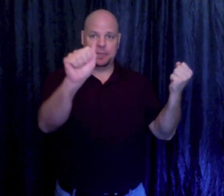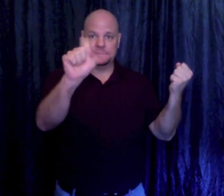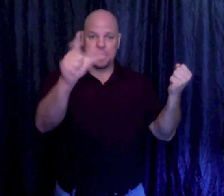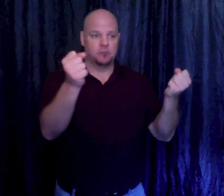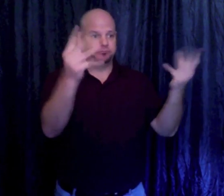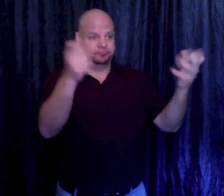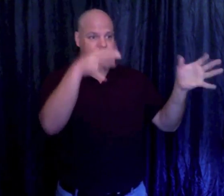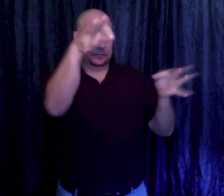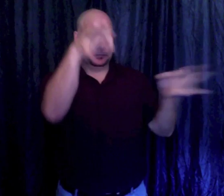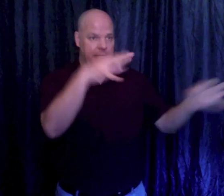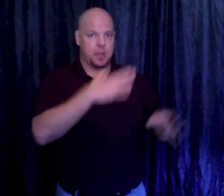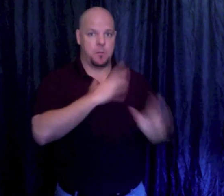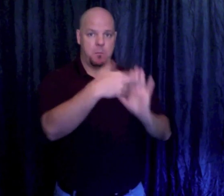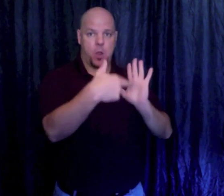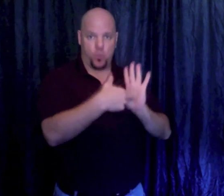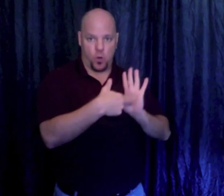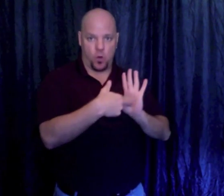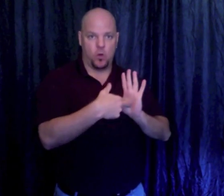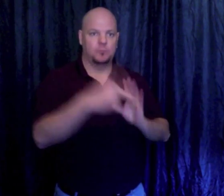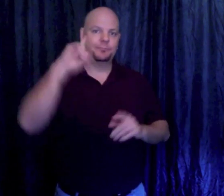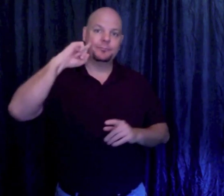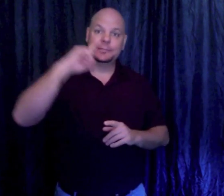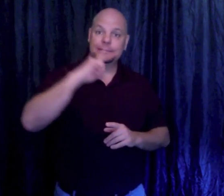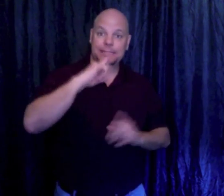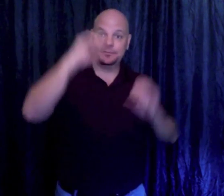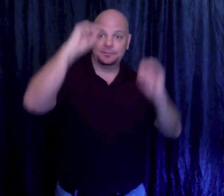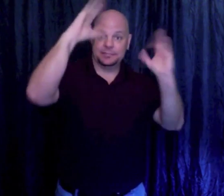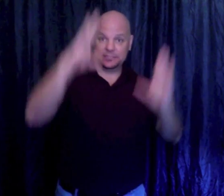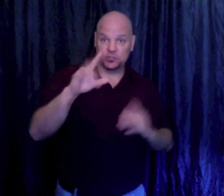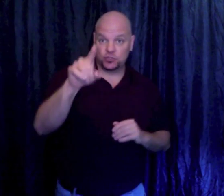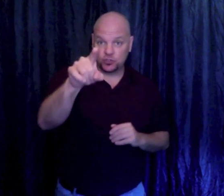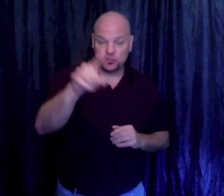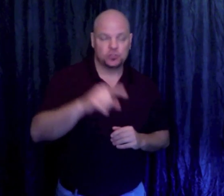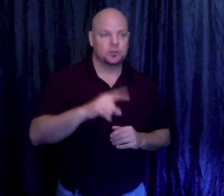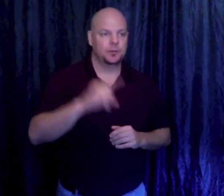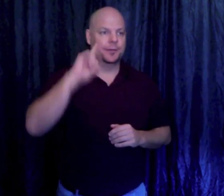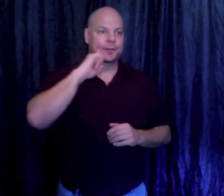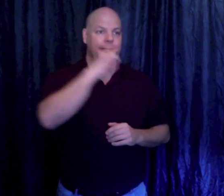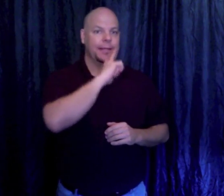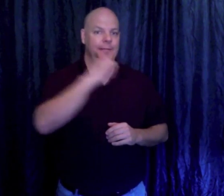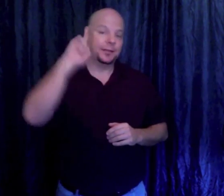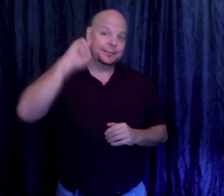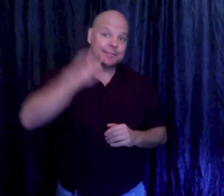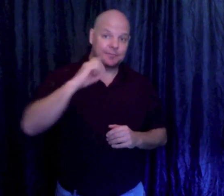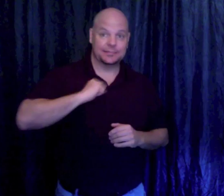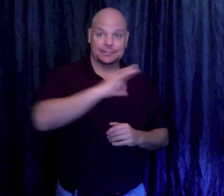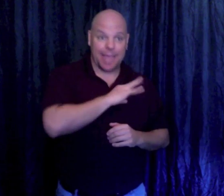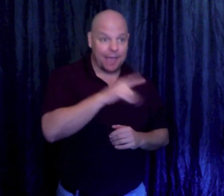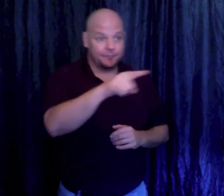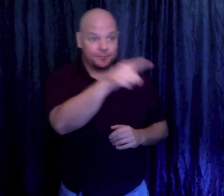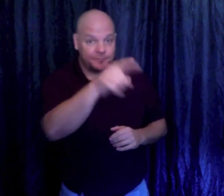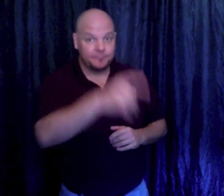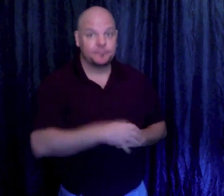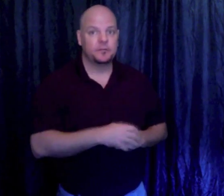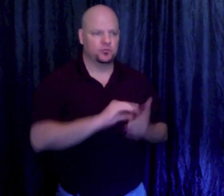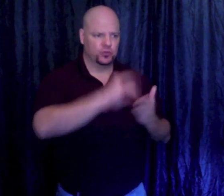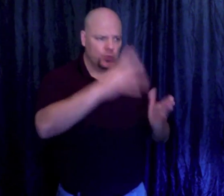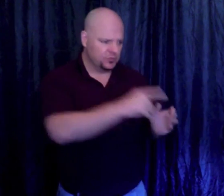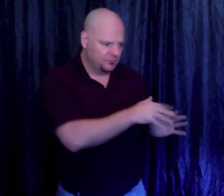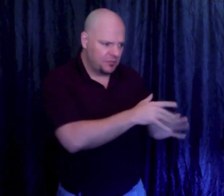role to deaf teachers, to deaf staff, to deaf students? And again, deaf students all the way